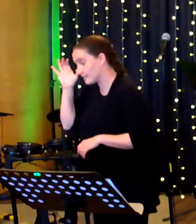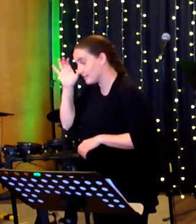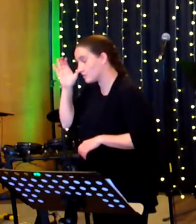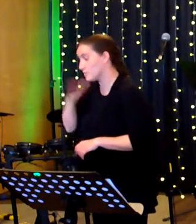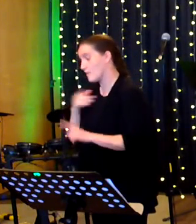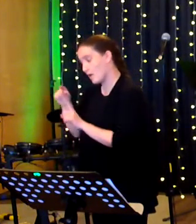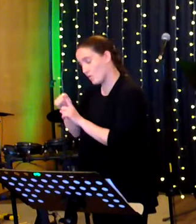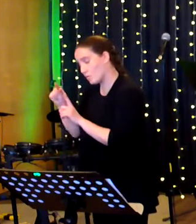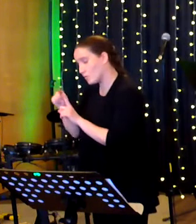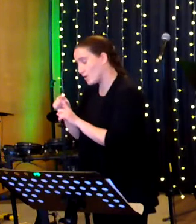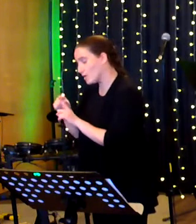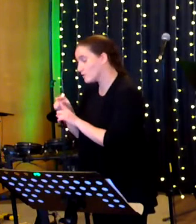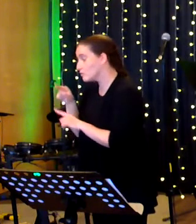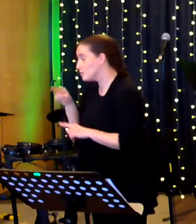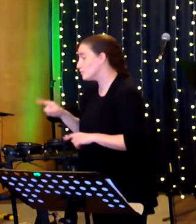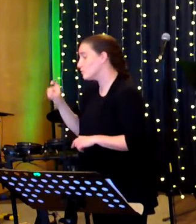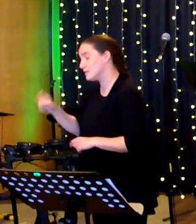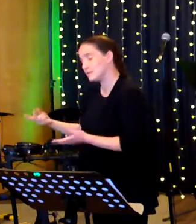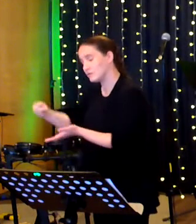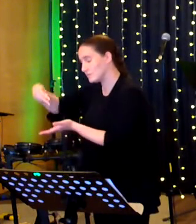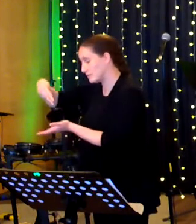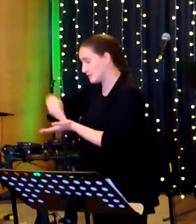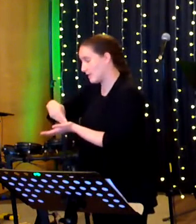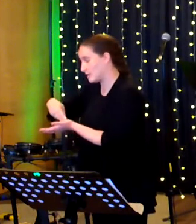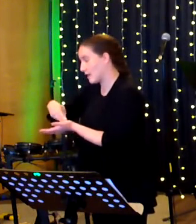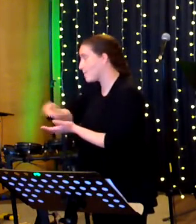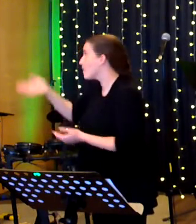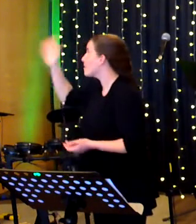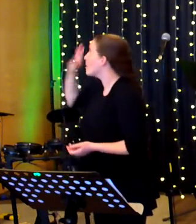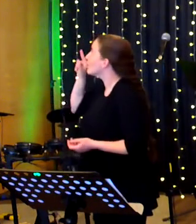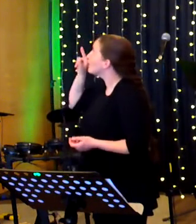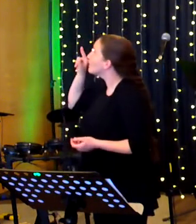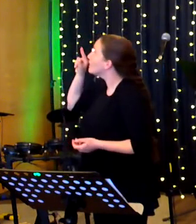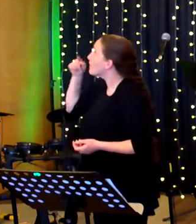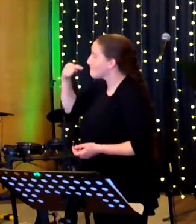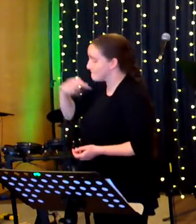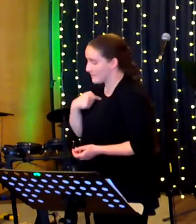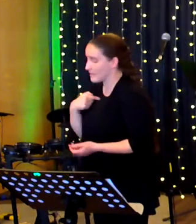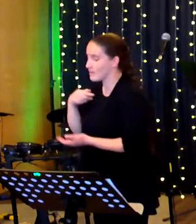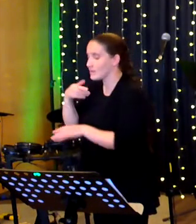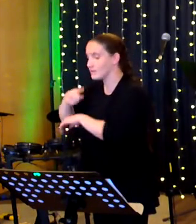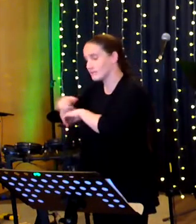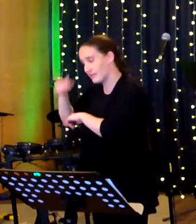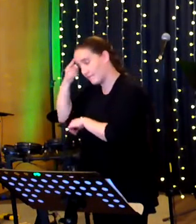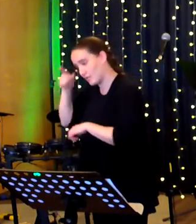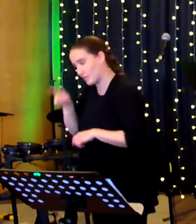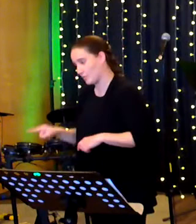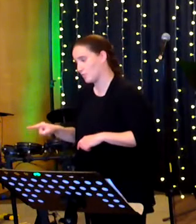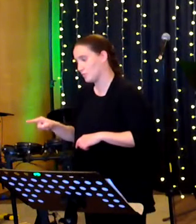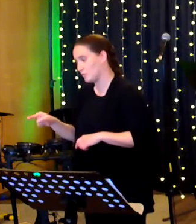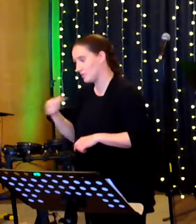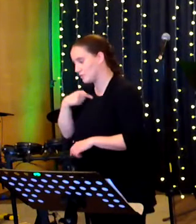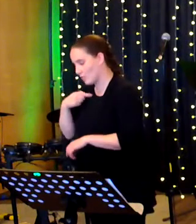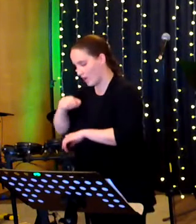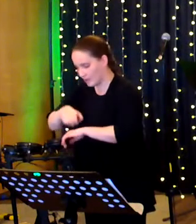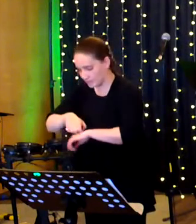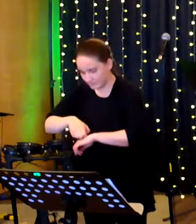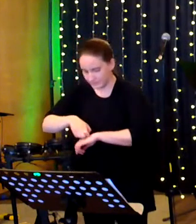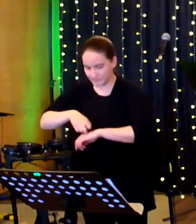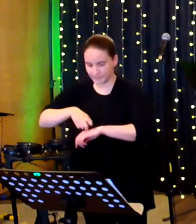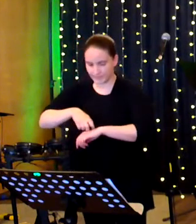Stand up, for I have been sent to you. When he said this to me, I stood up, still trembling.